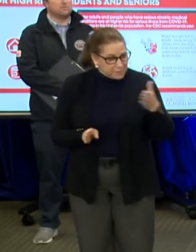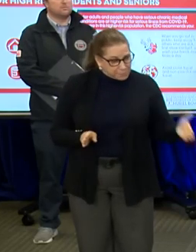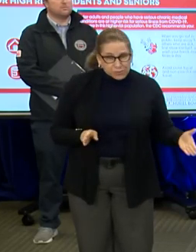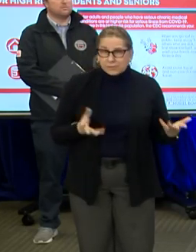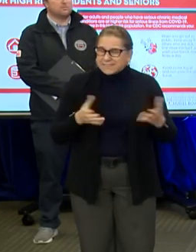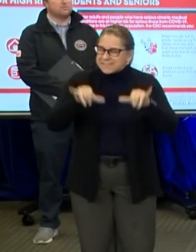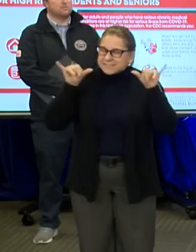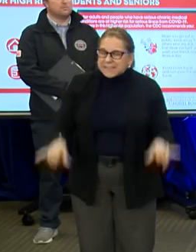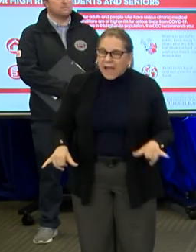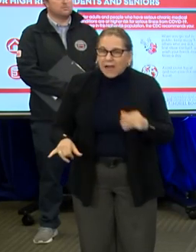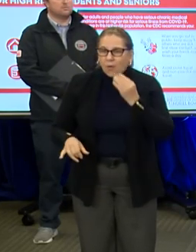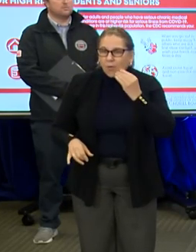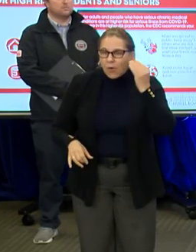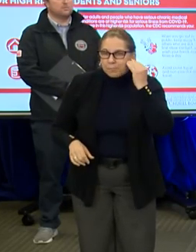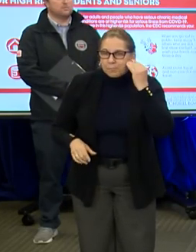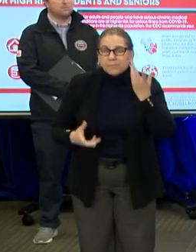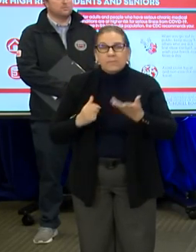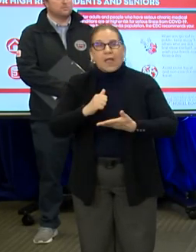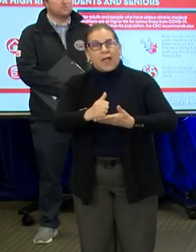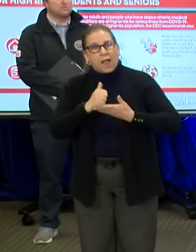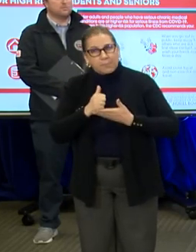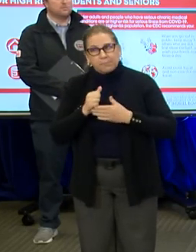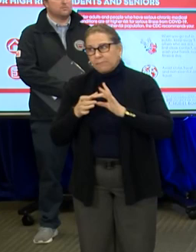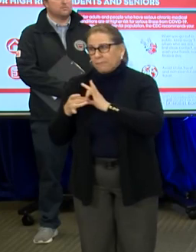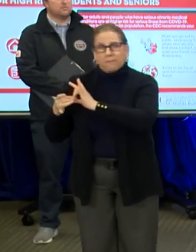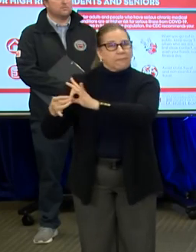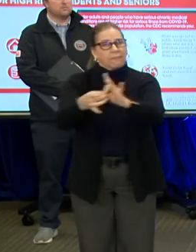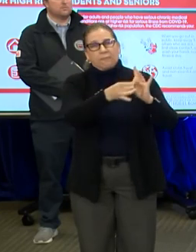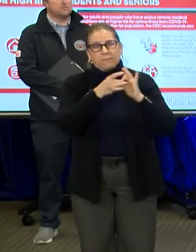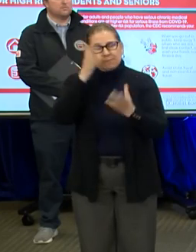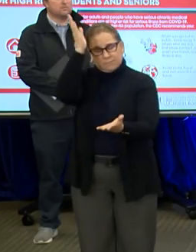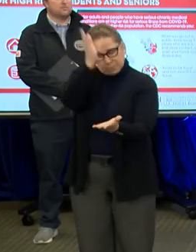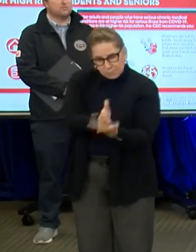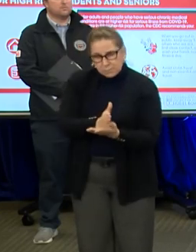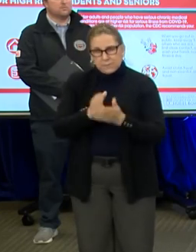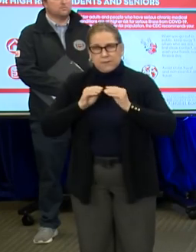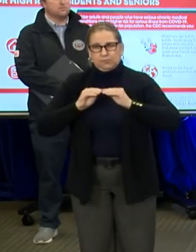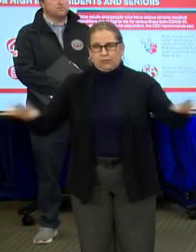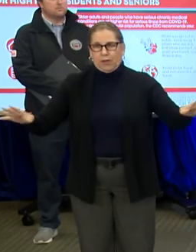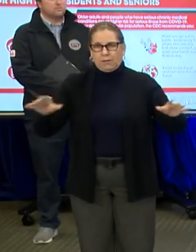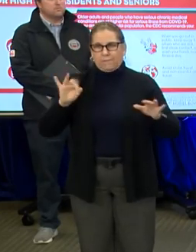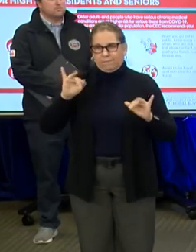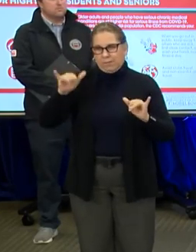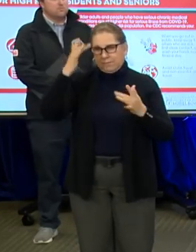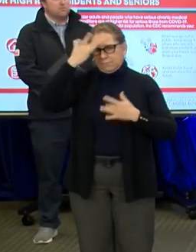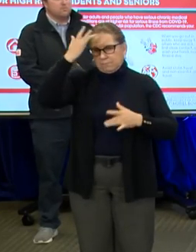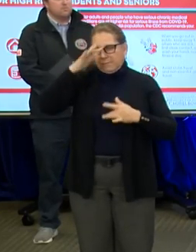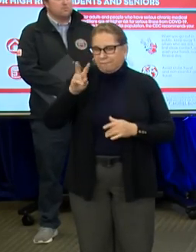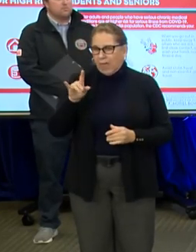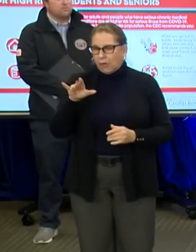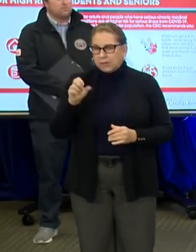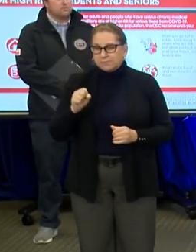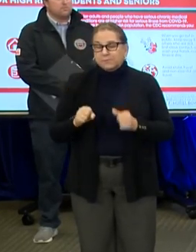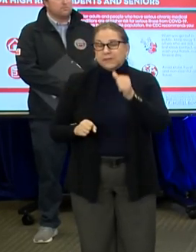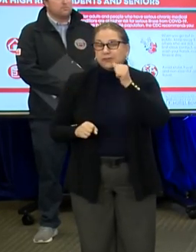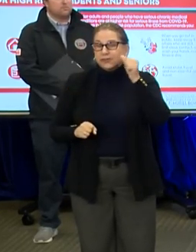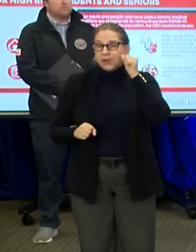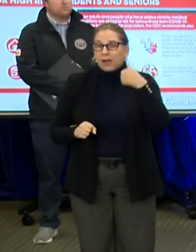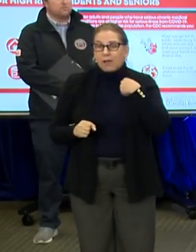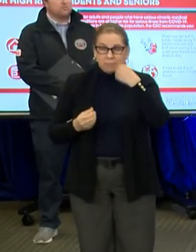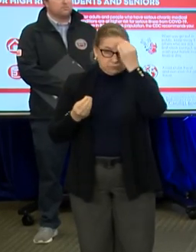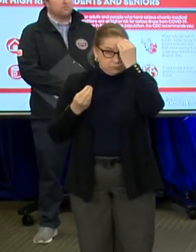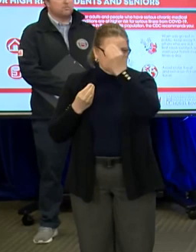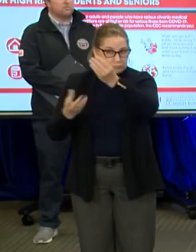region, but in our nation. Last night, I issued an order to close non-essential businesses